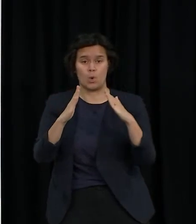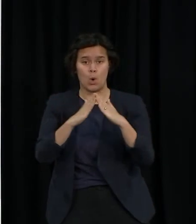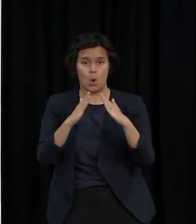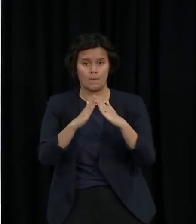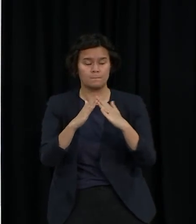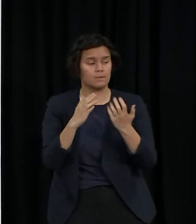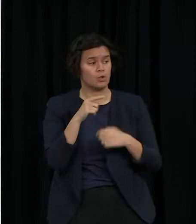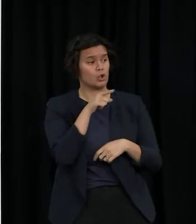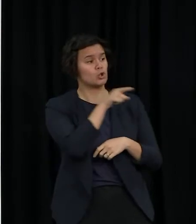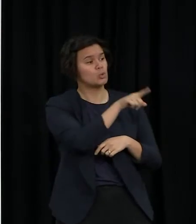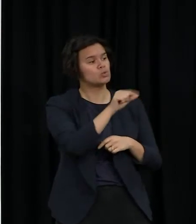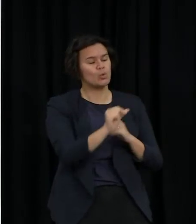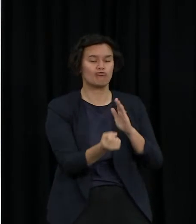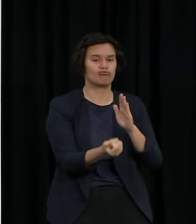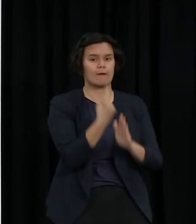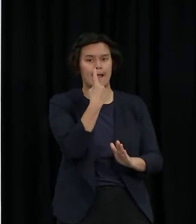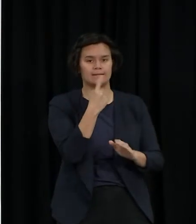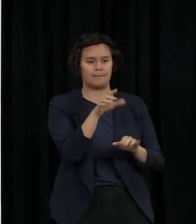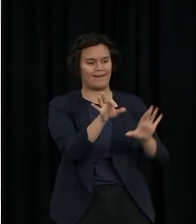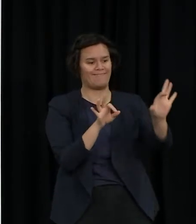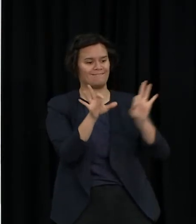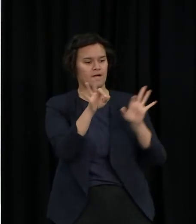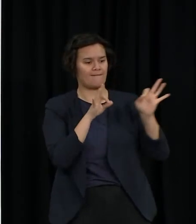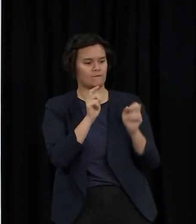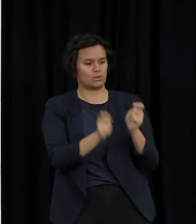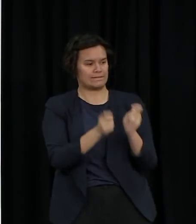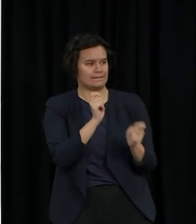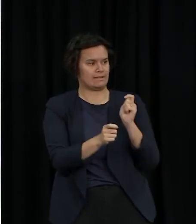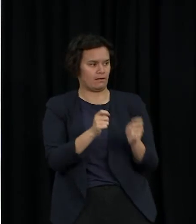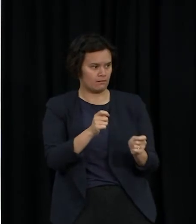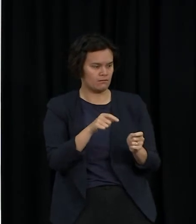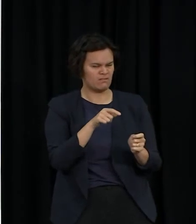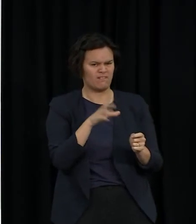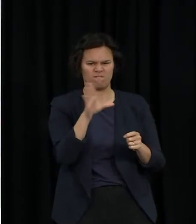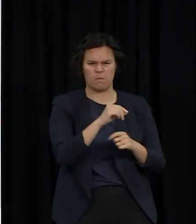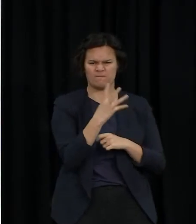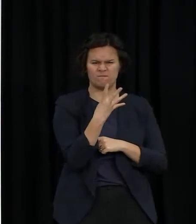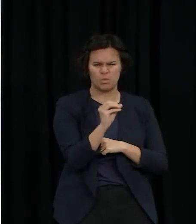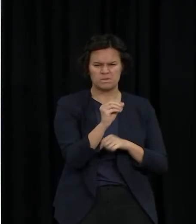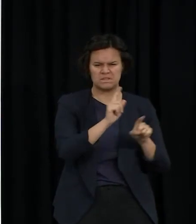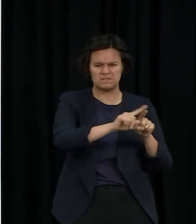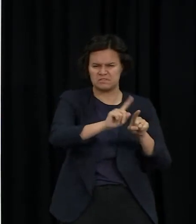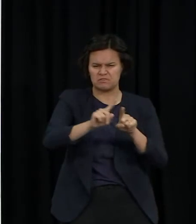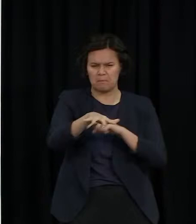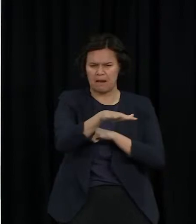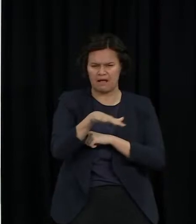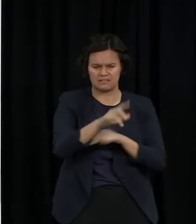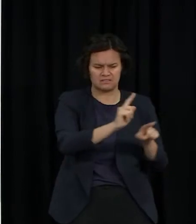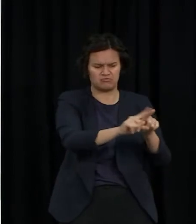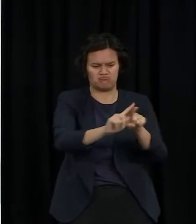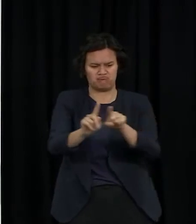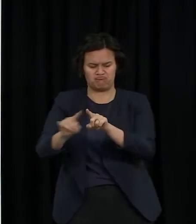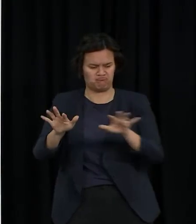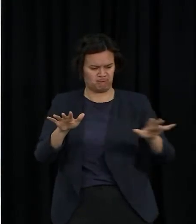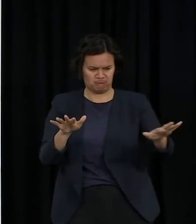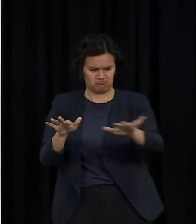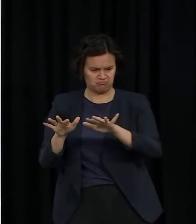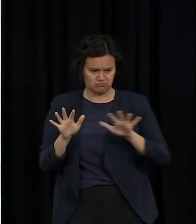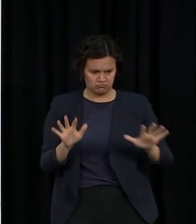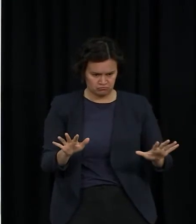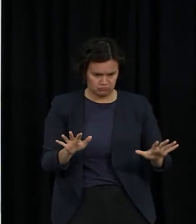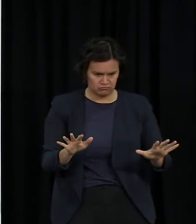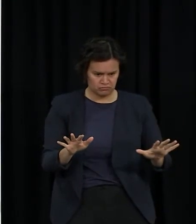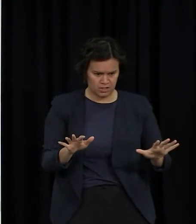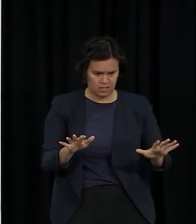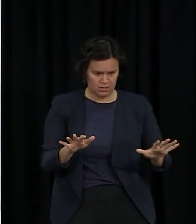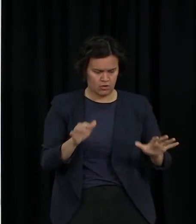to be basically in addition to Alert Level 3 and traditional contact tracing to try and stamp